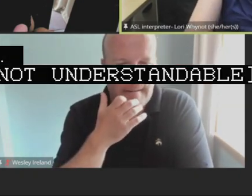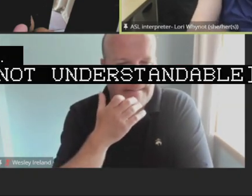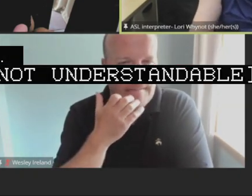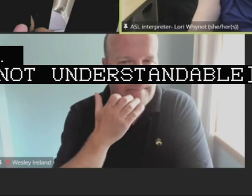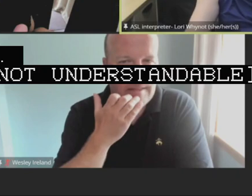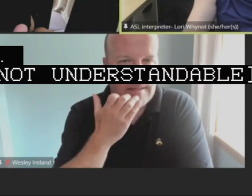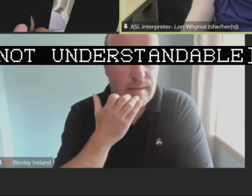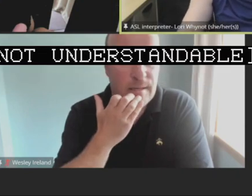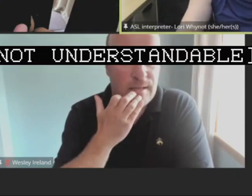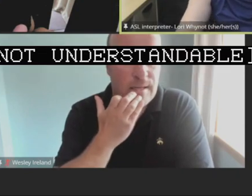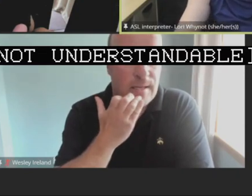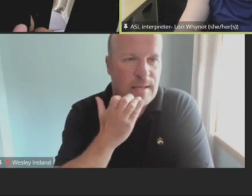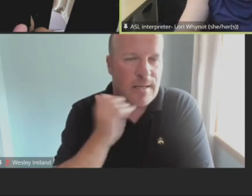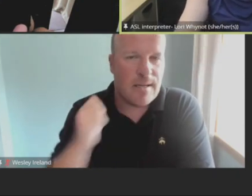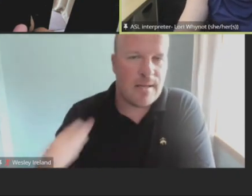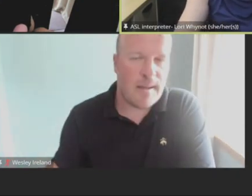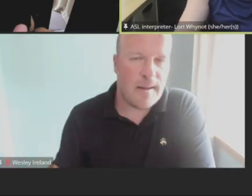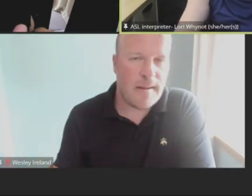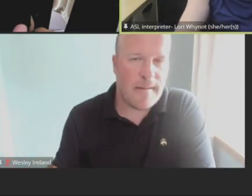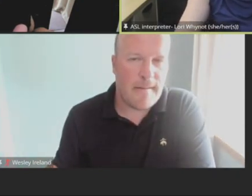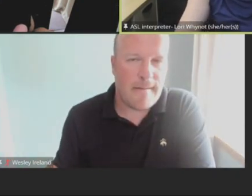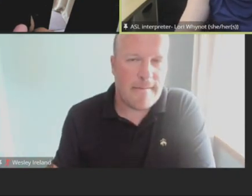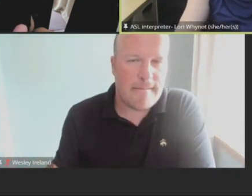I think.